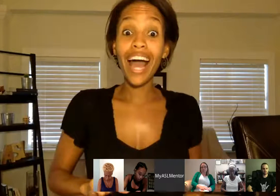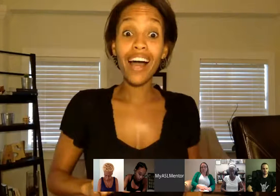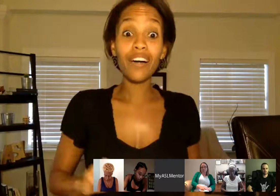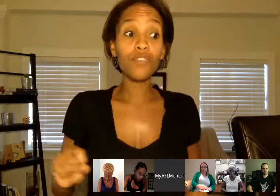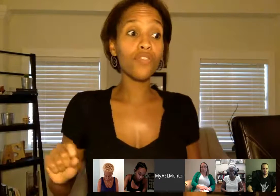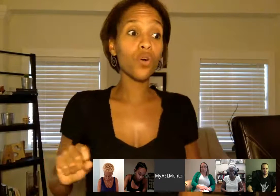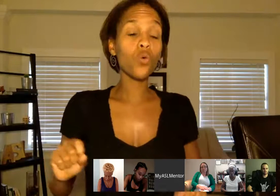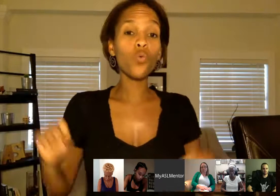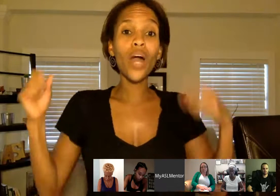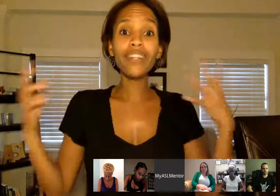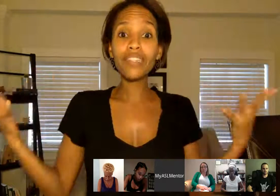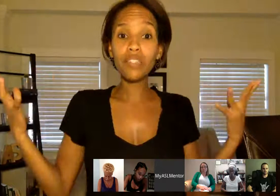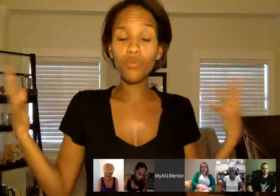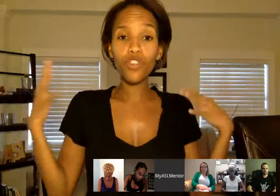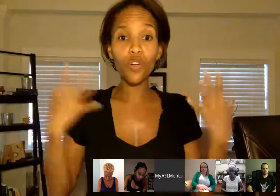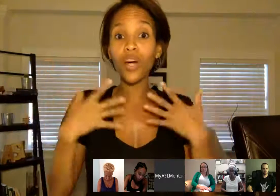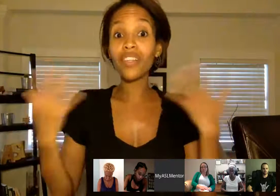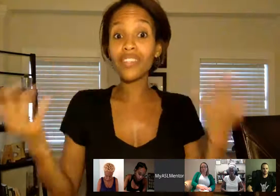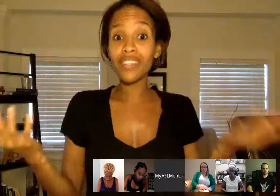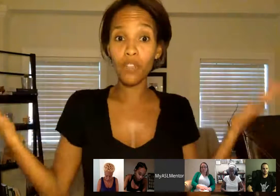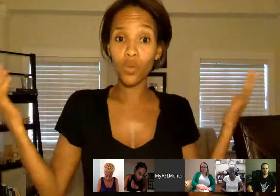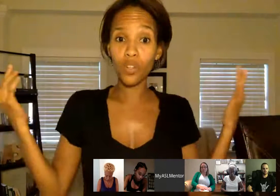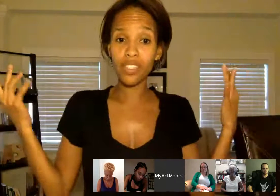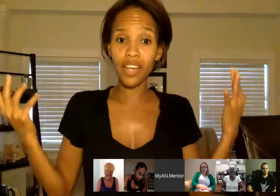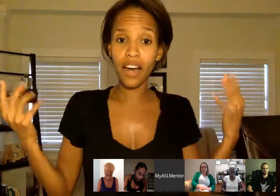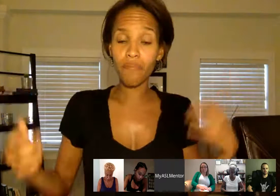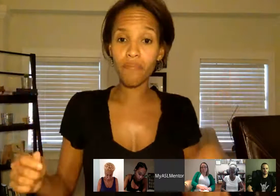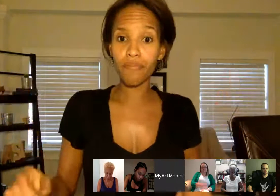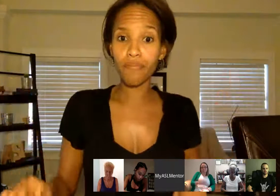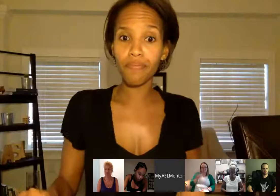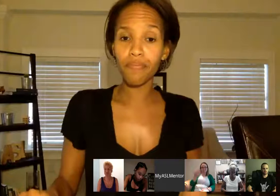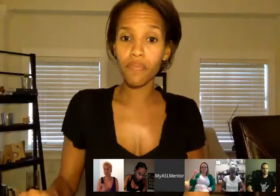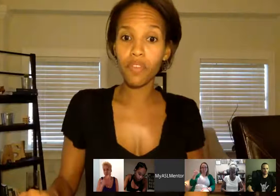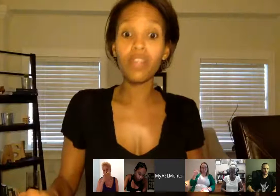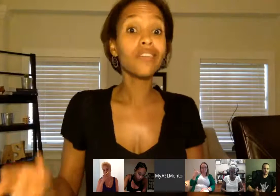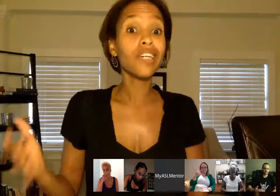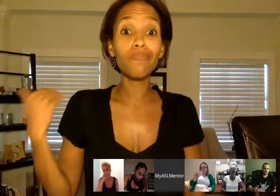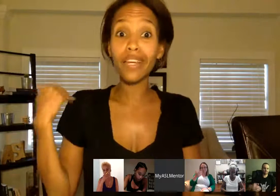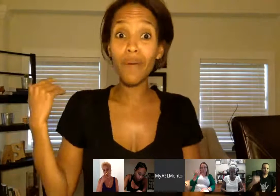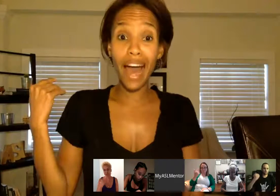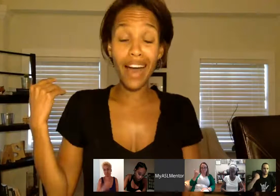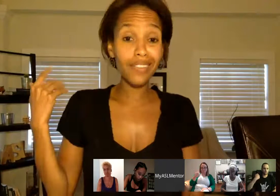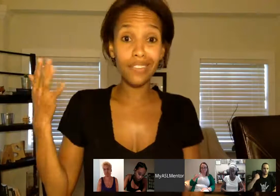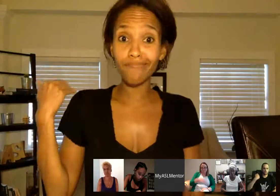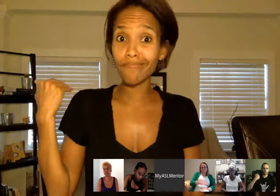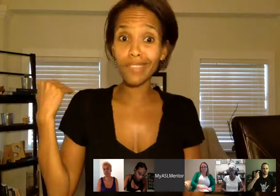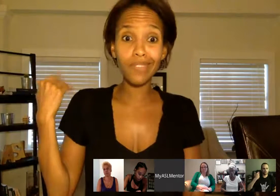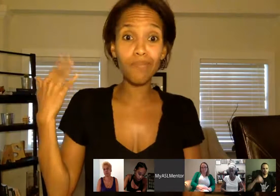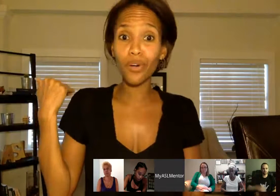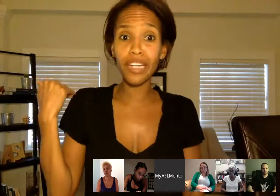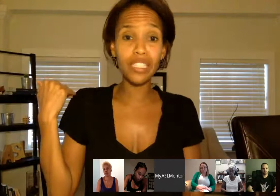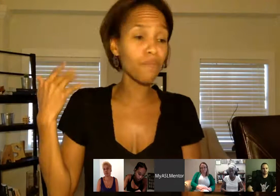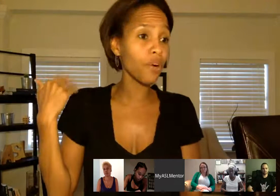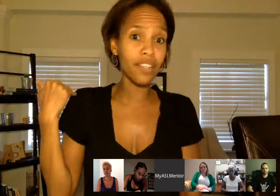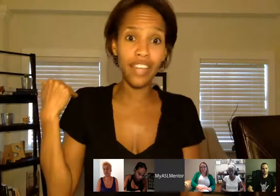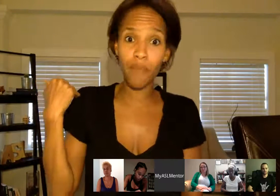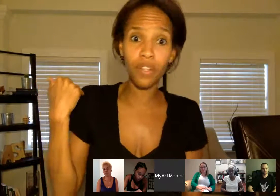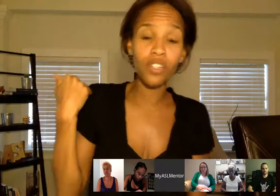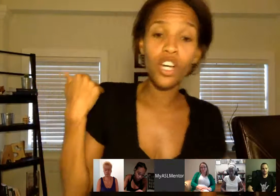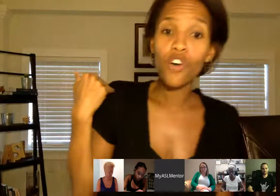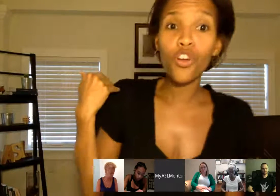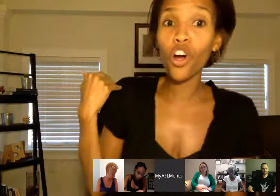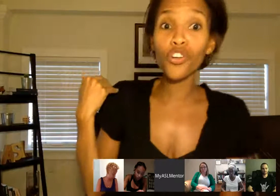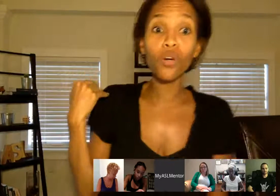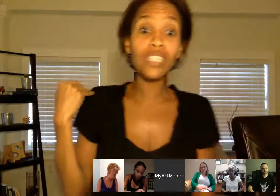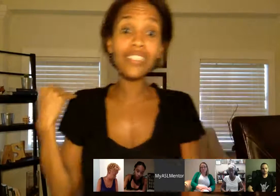we have, first of all, when did this happen? So what's the time? Yep, in the past. Yep, at some point this